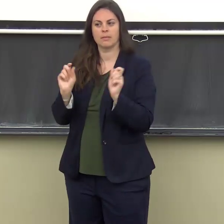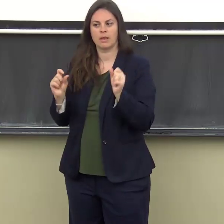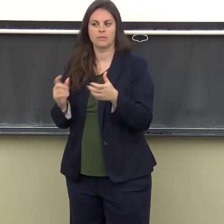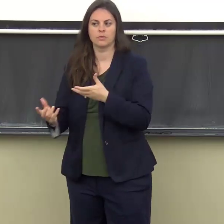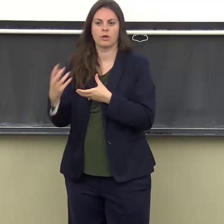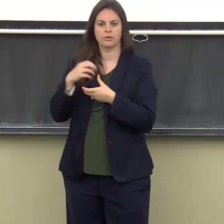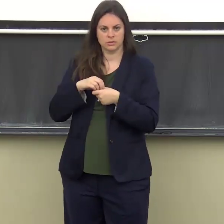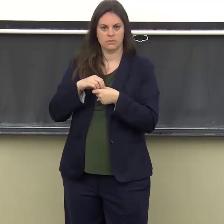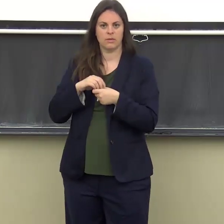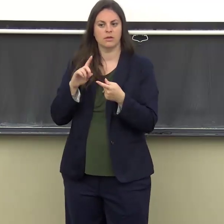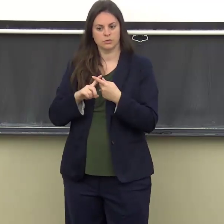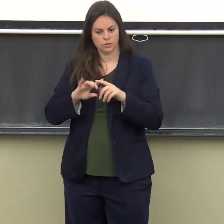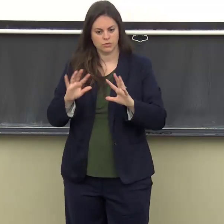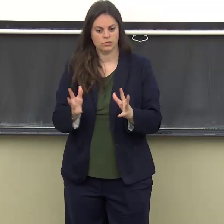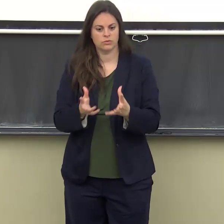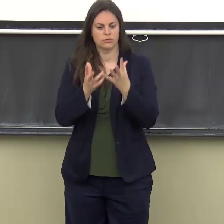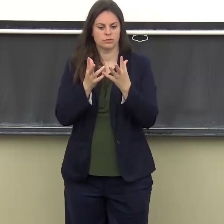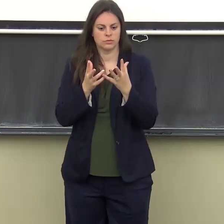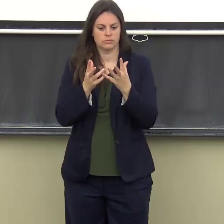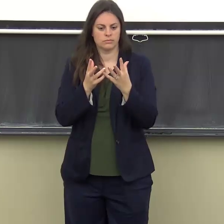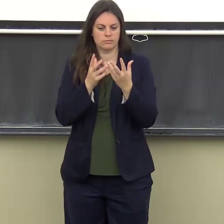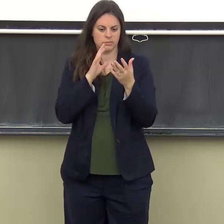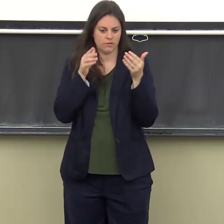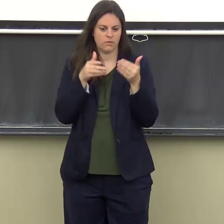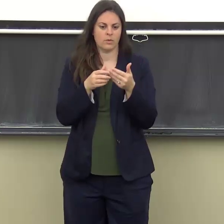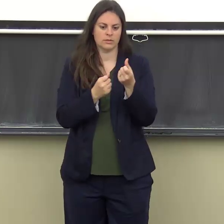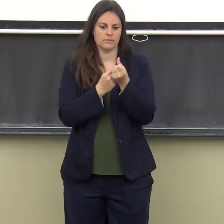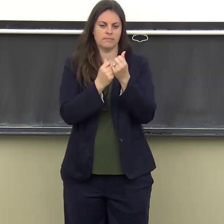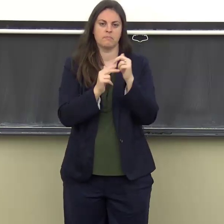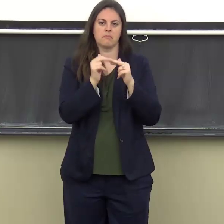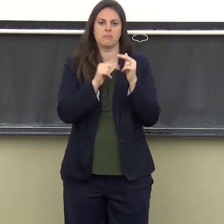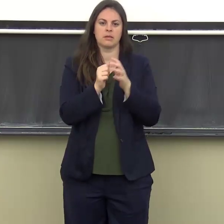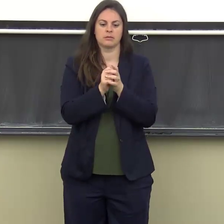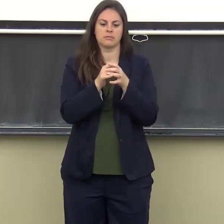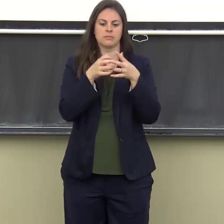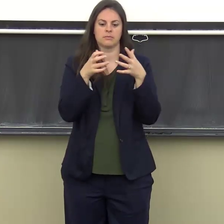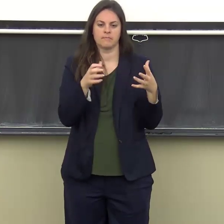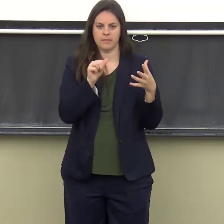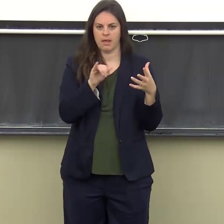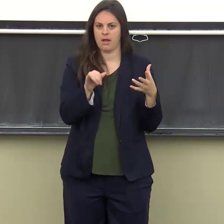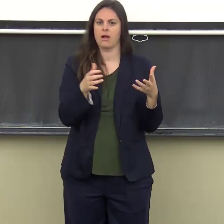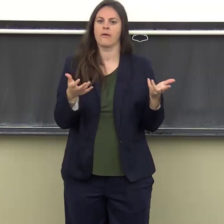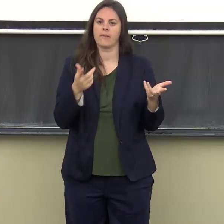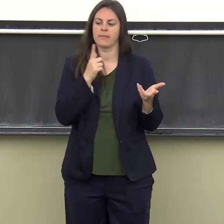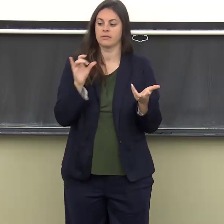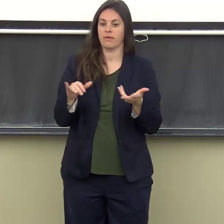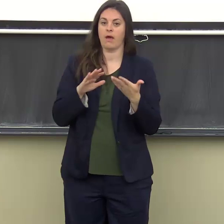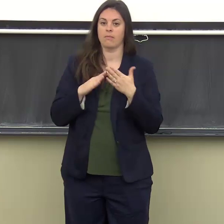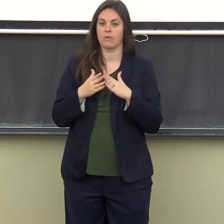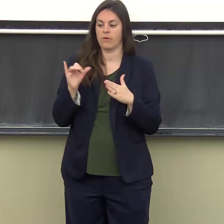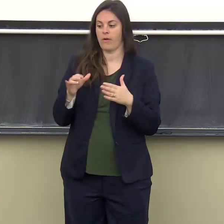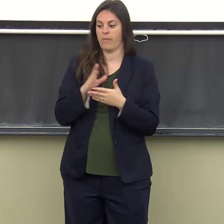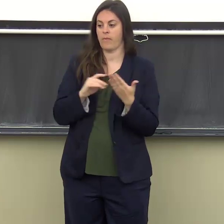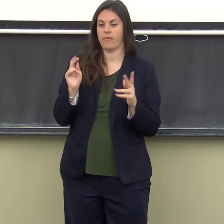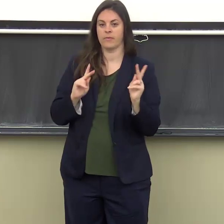in shaping AI? Because I think that that community of people is a bit scared, like just a bit